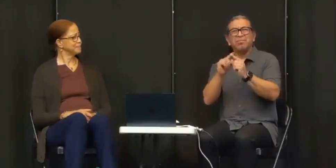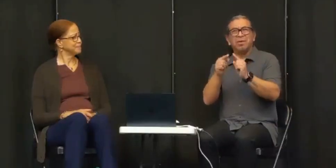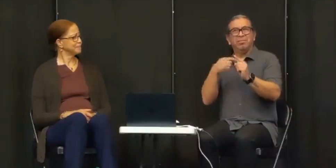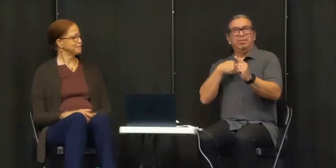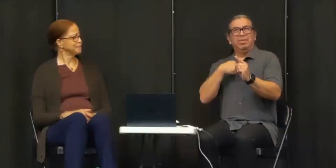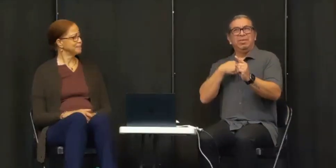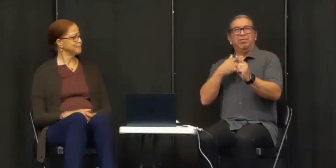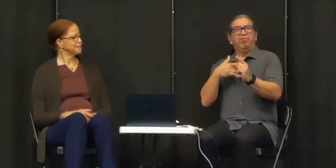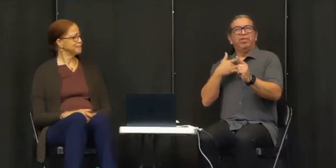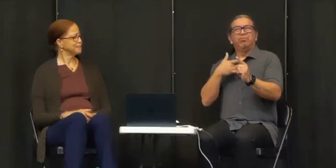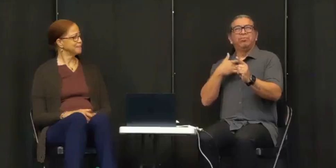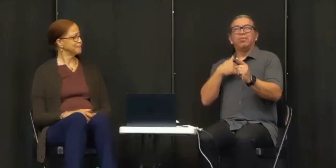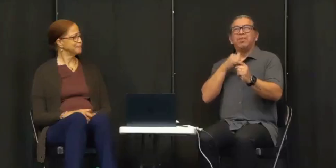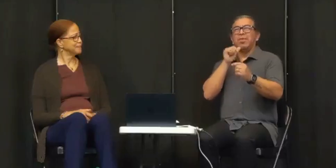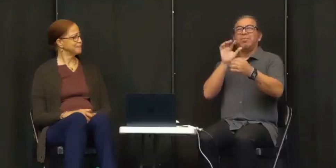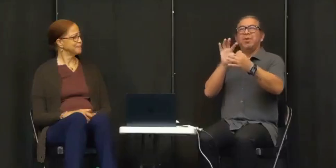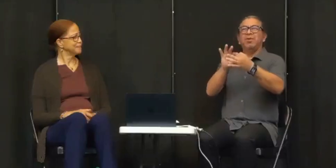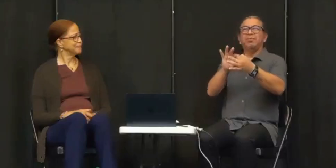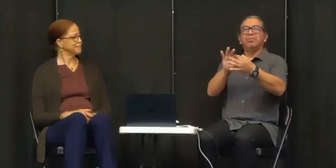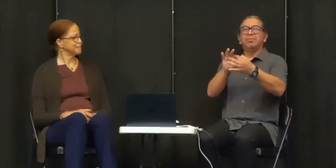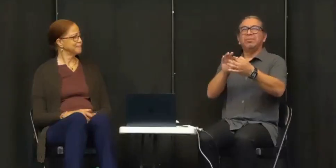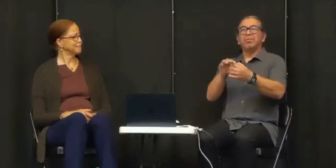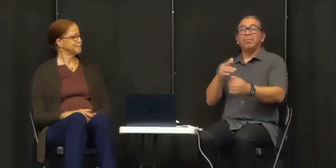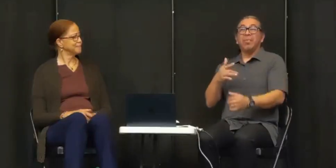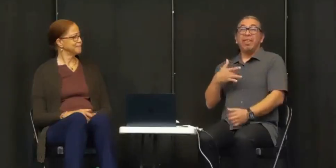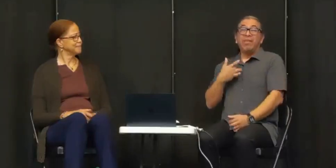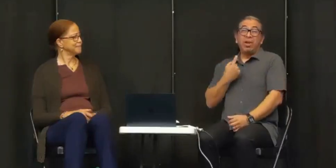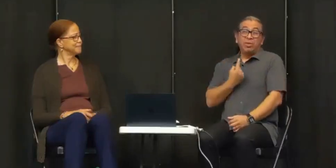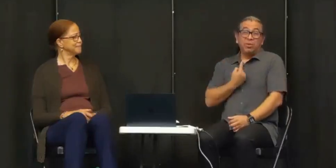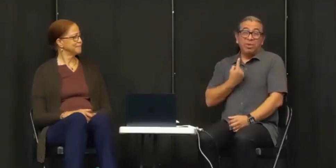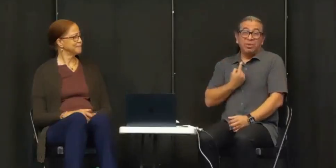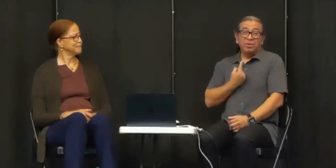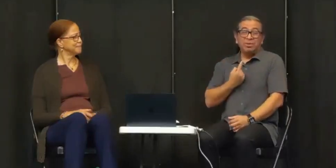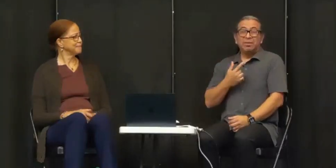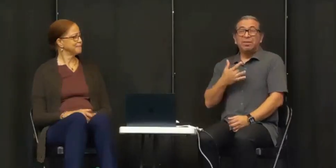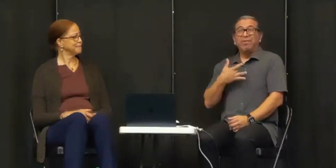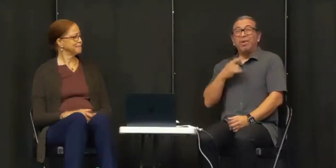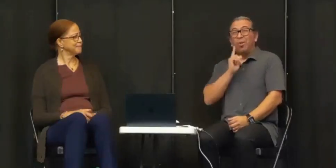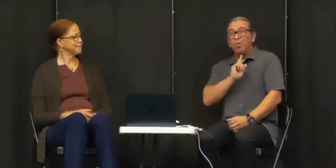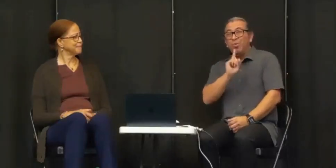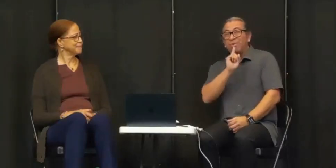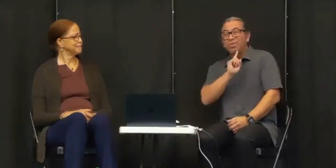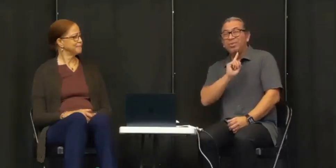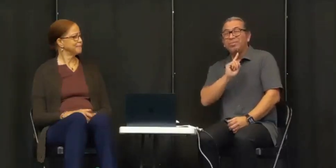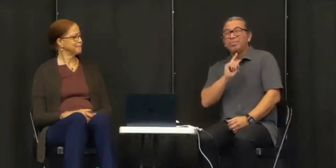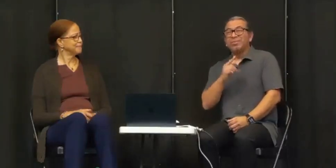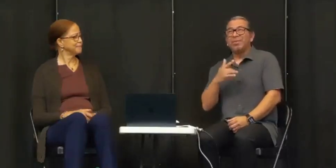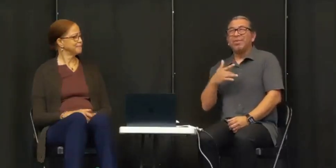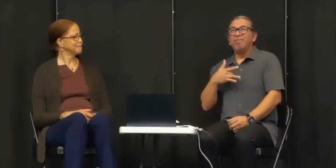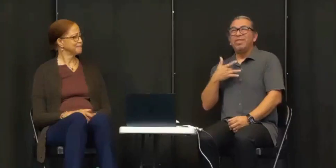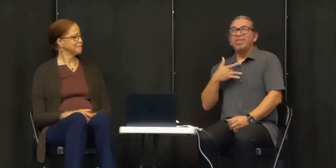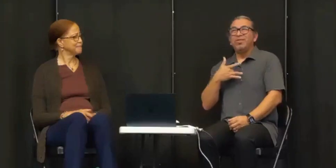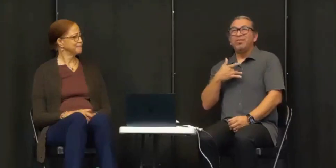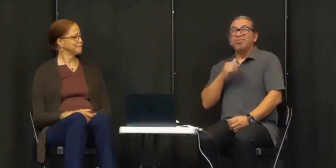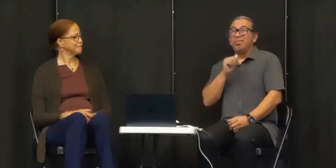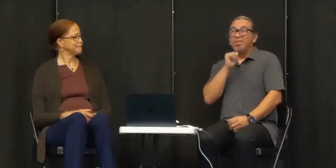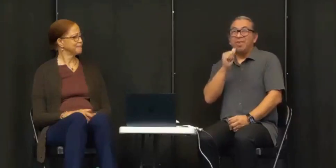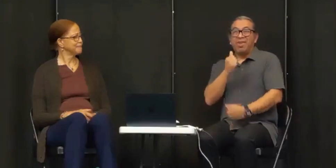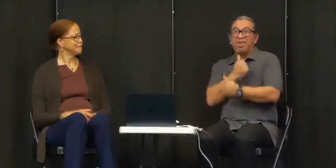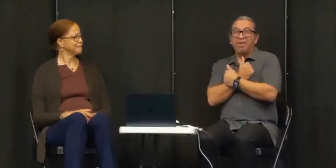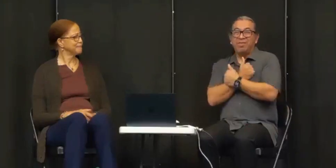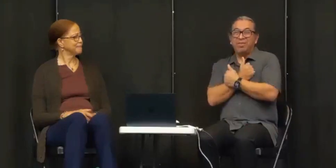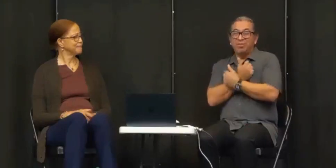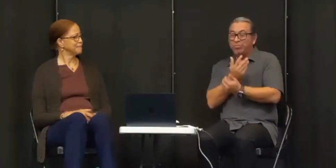It seems like a family, but you seem outside of it. You're not a participant in it. Feel loneliness, feel